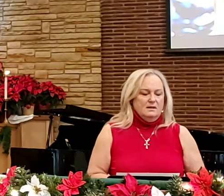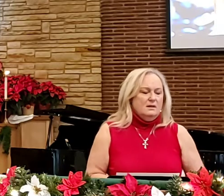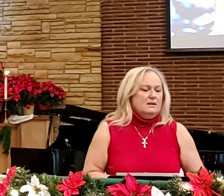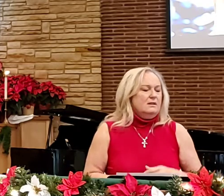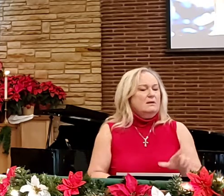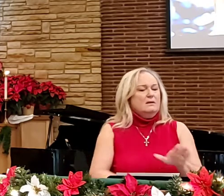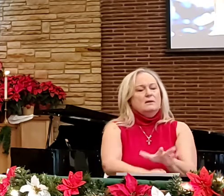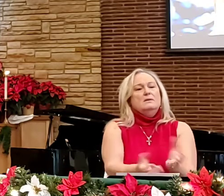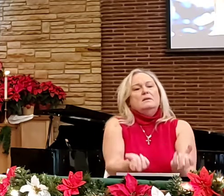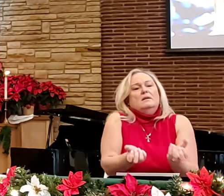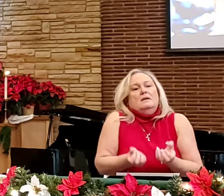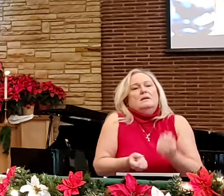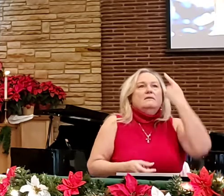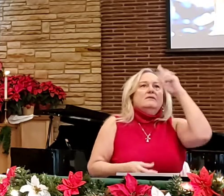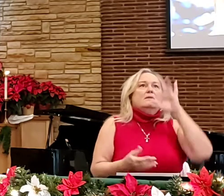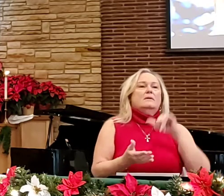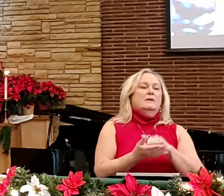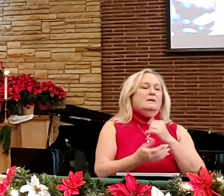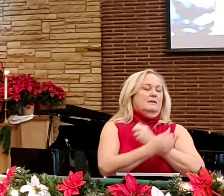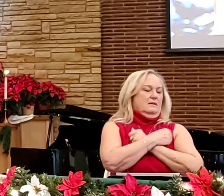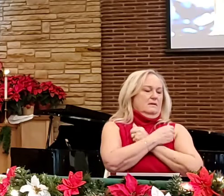the longing for that love,